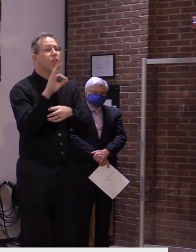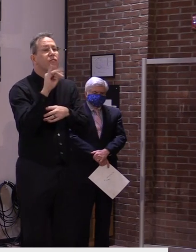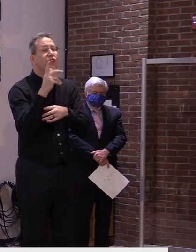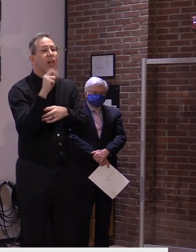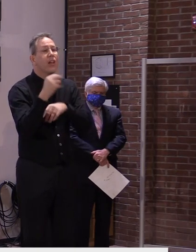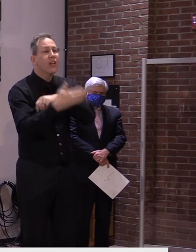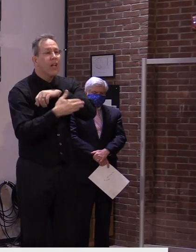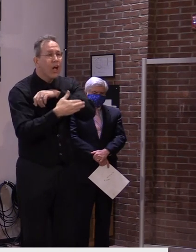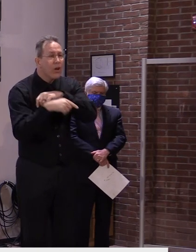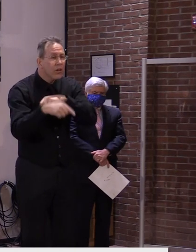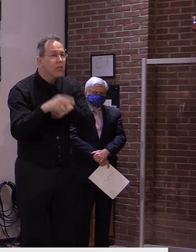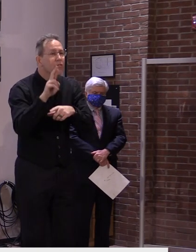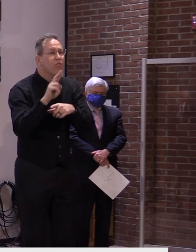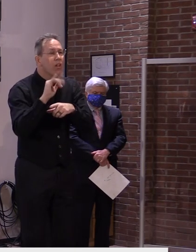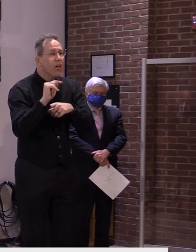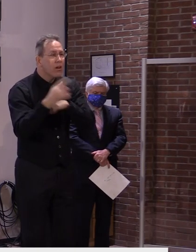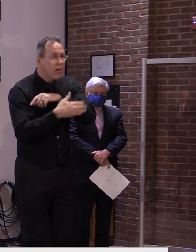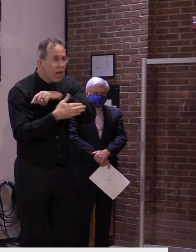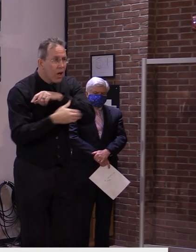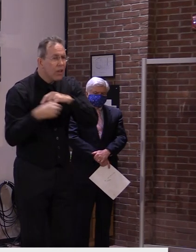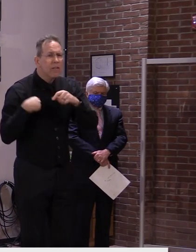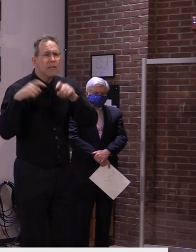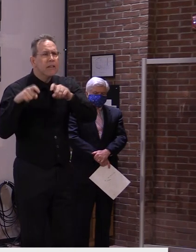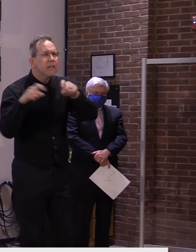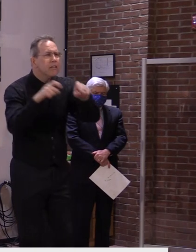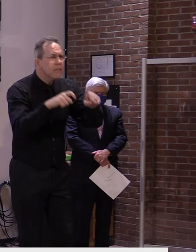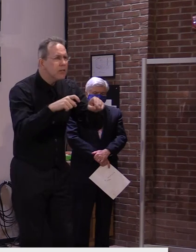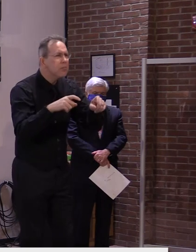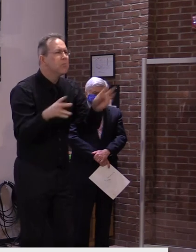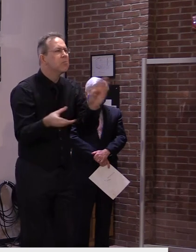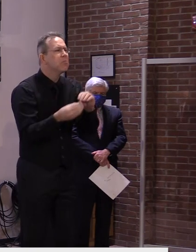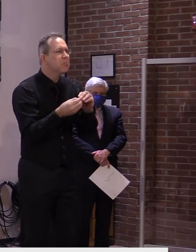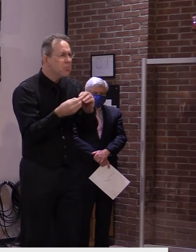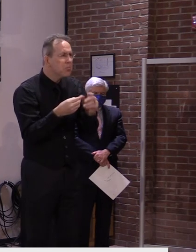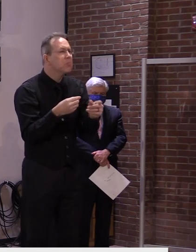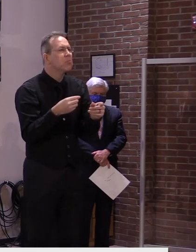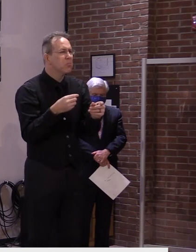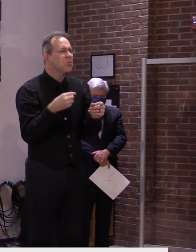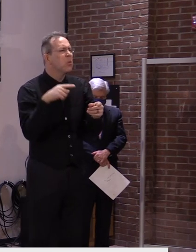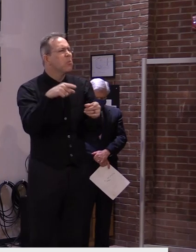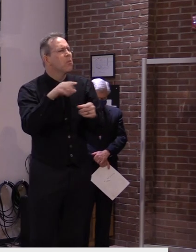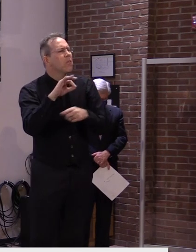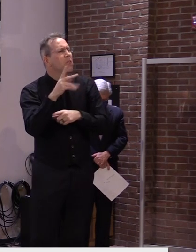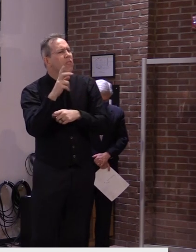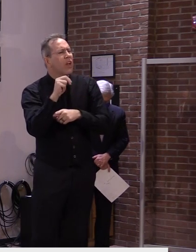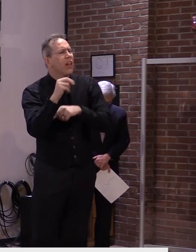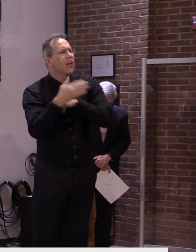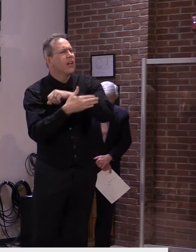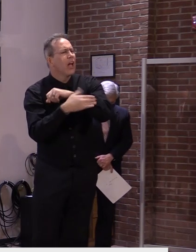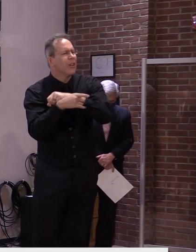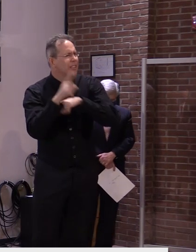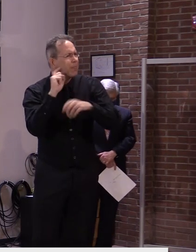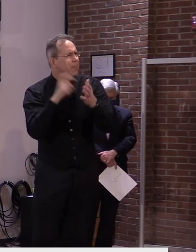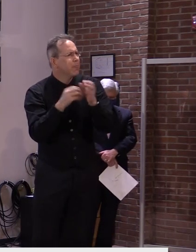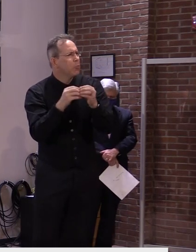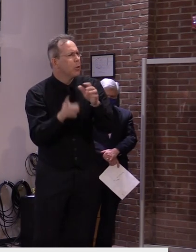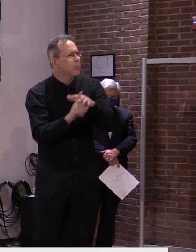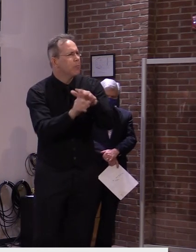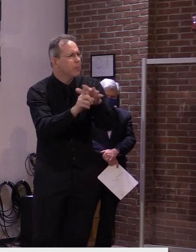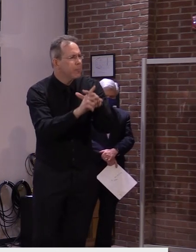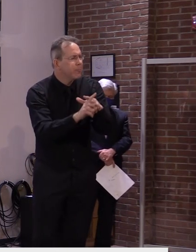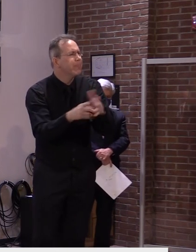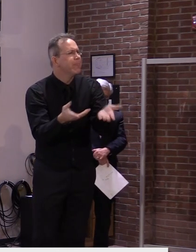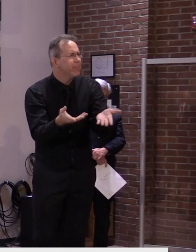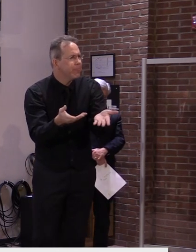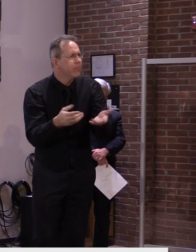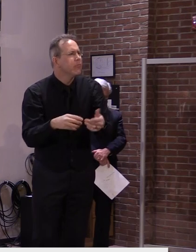County. There is more virus activity in these counties as compared to most other areas of the state, so the surveillance testing data can be